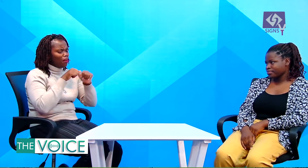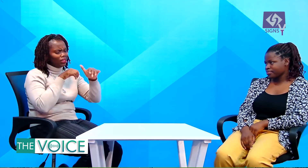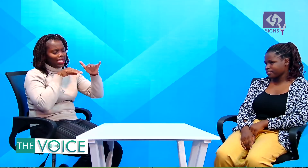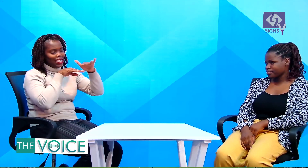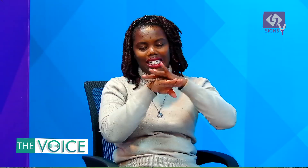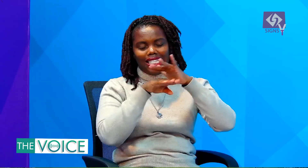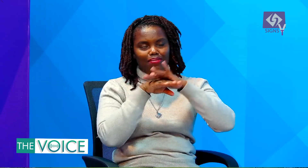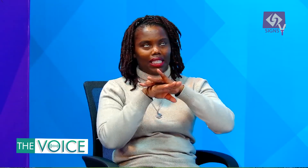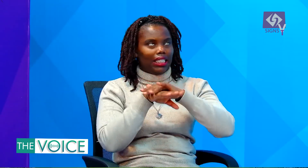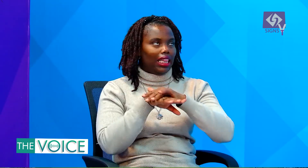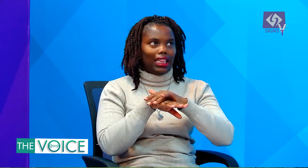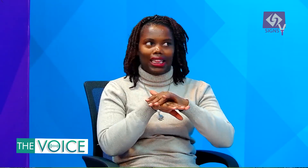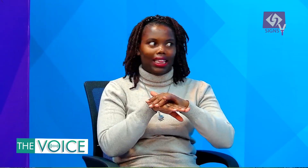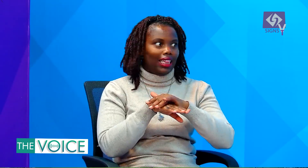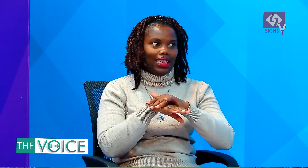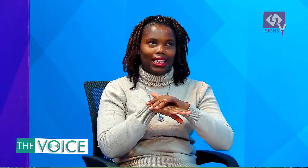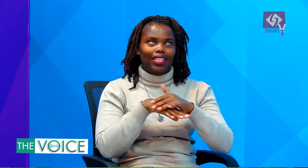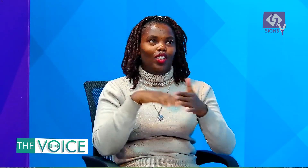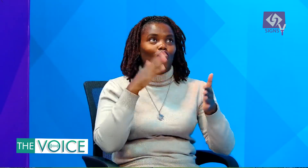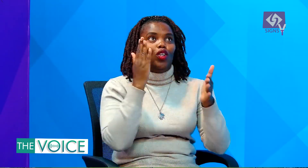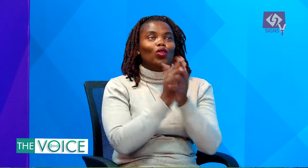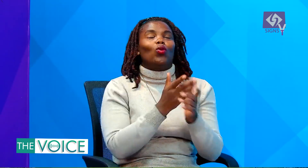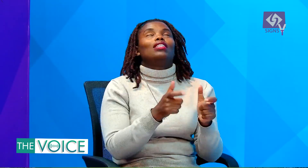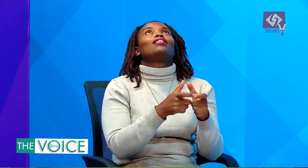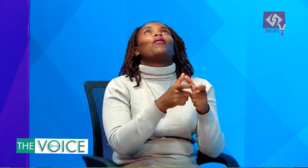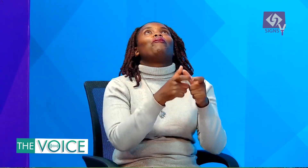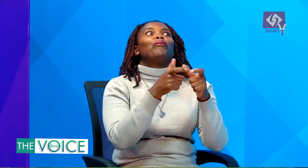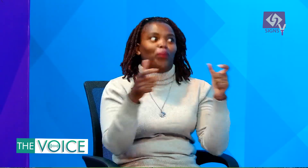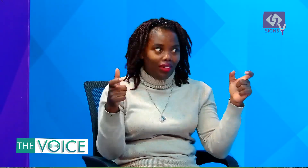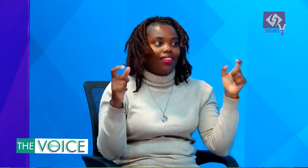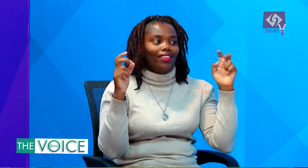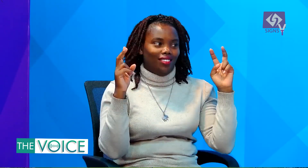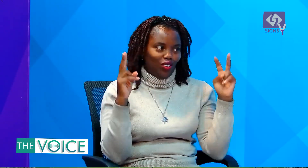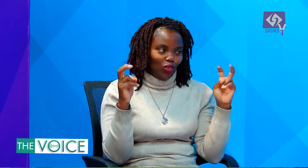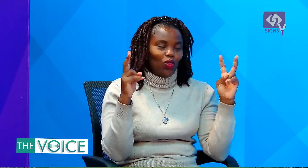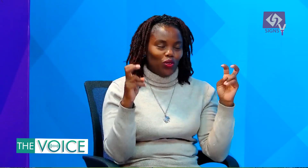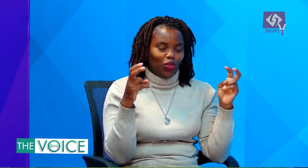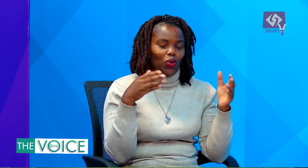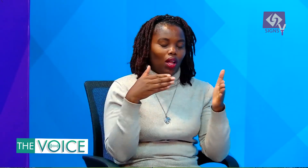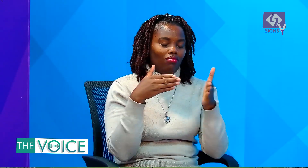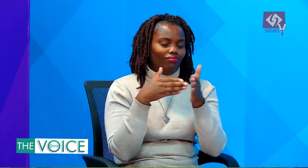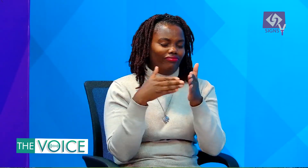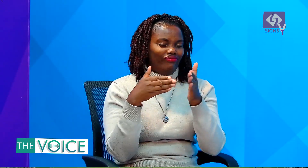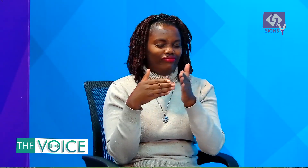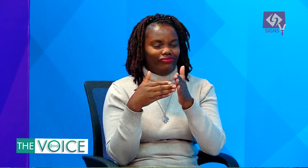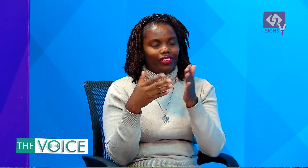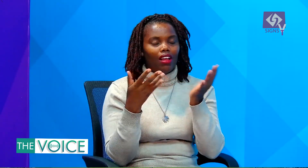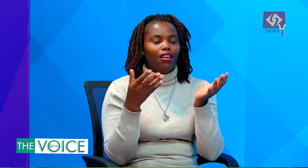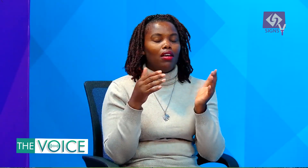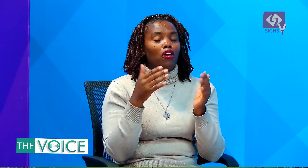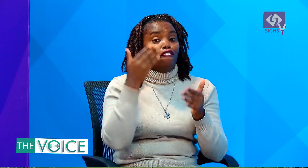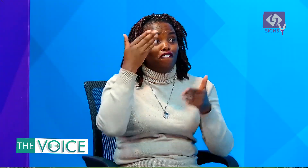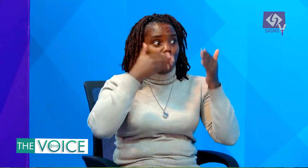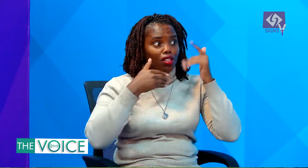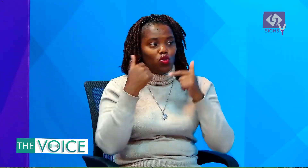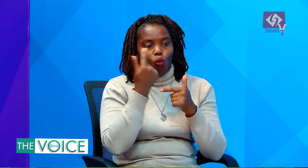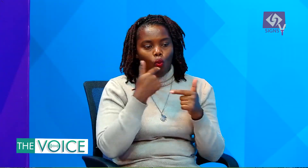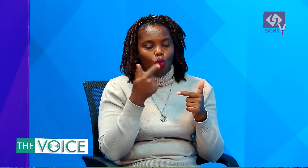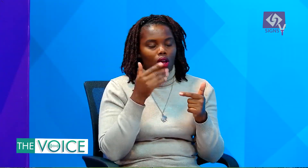you mentioned about accessibility. To be very honest, this is a huge challenge, and it's a huge barrier